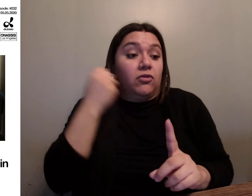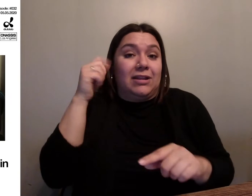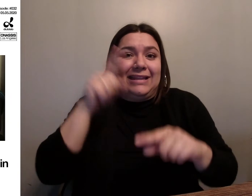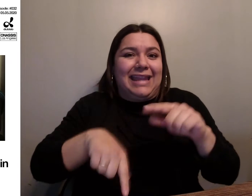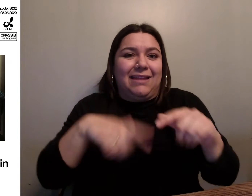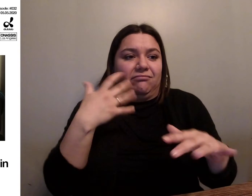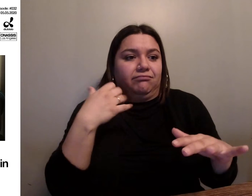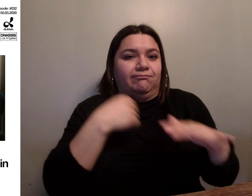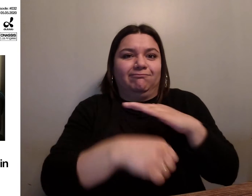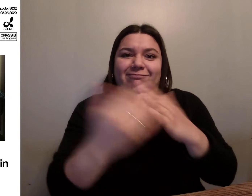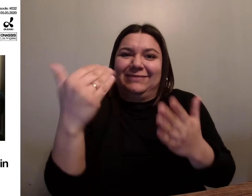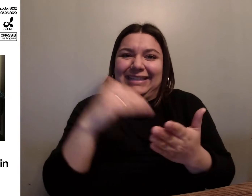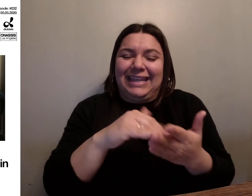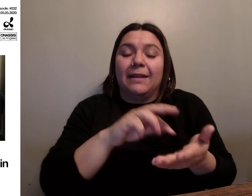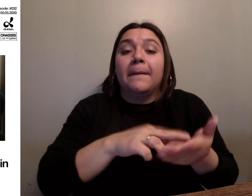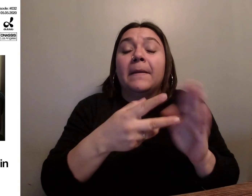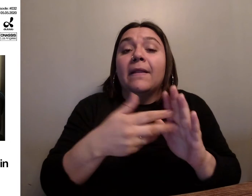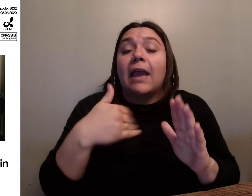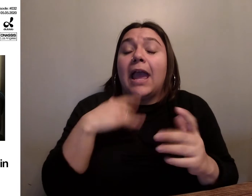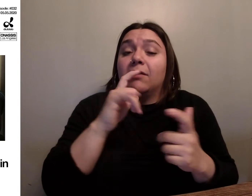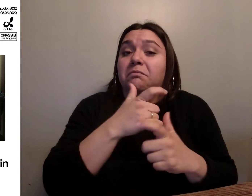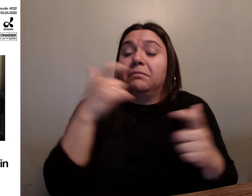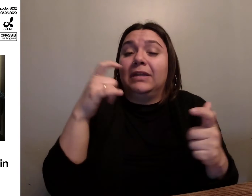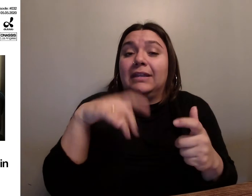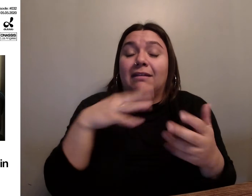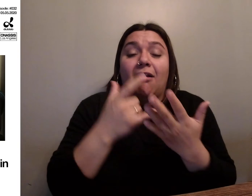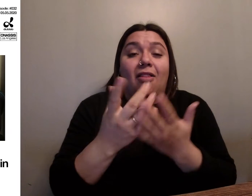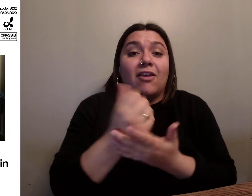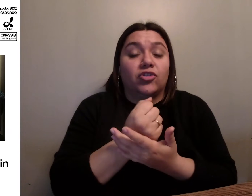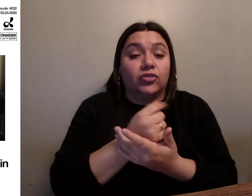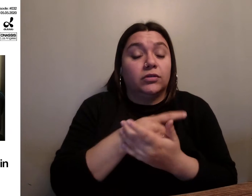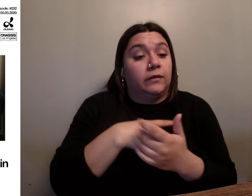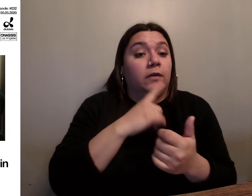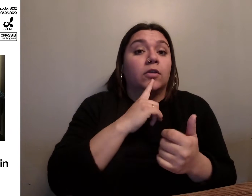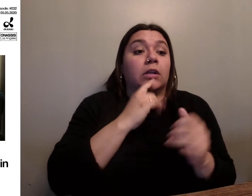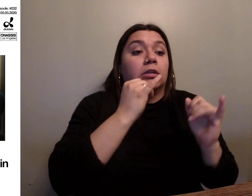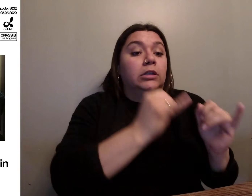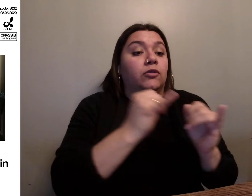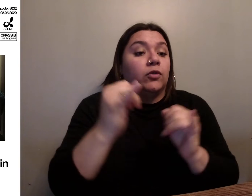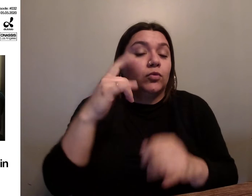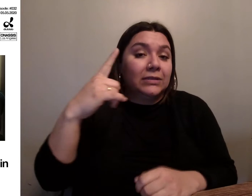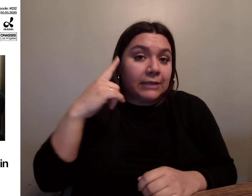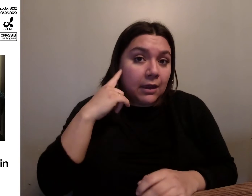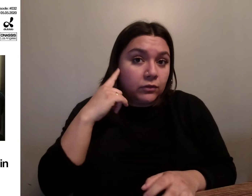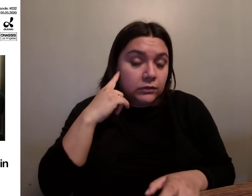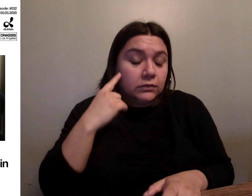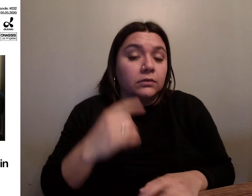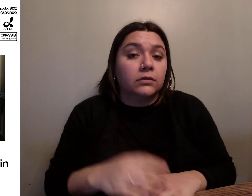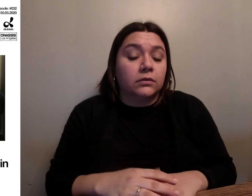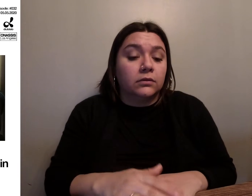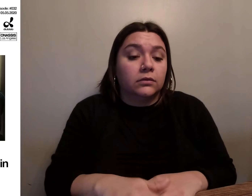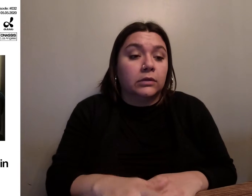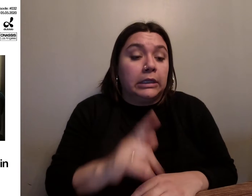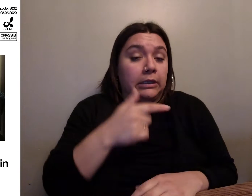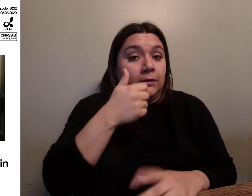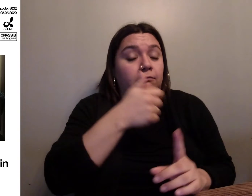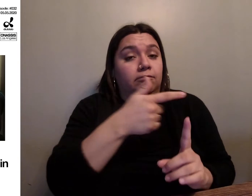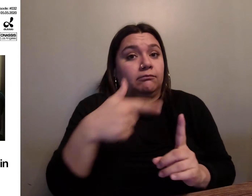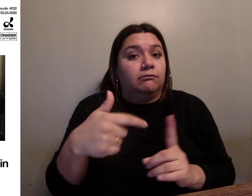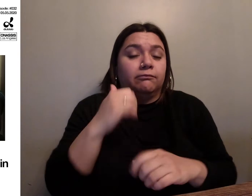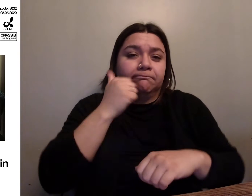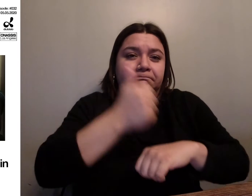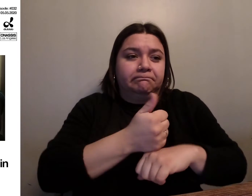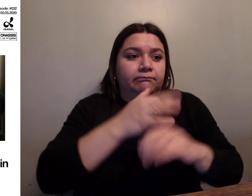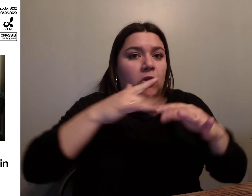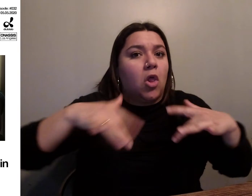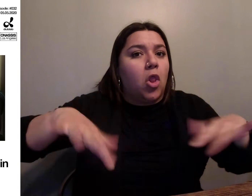individual sounds. They exist all over the world, and because we could